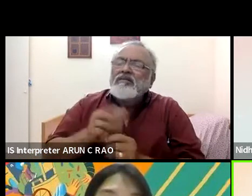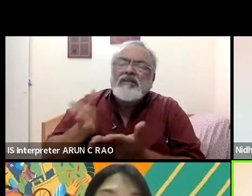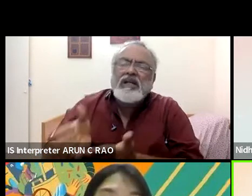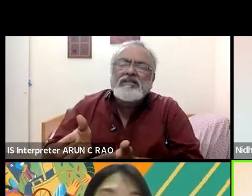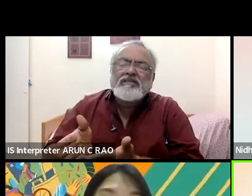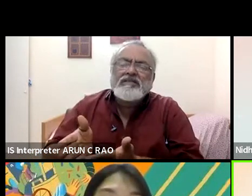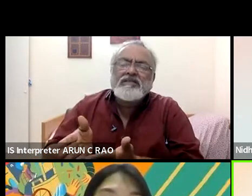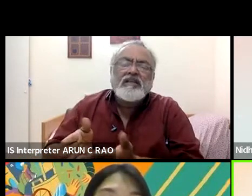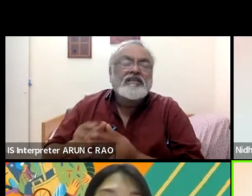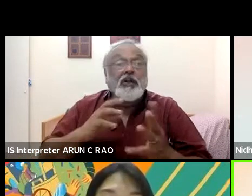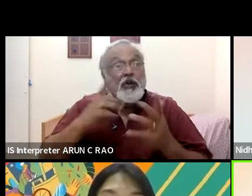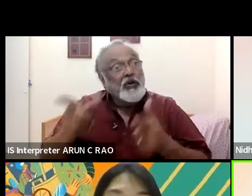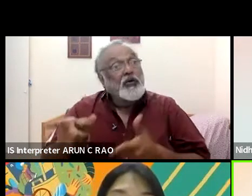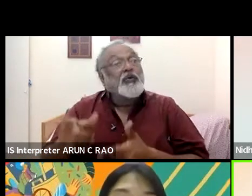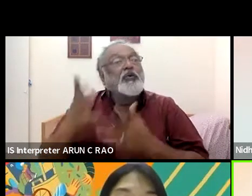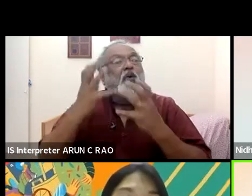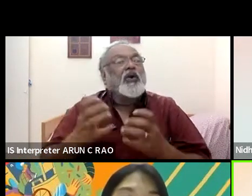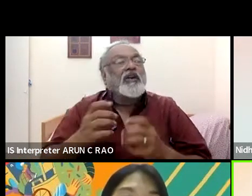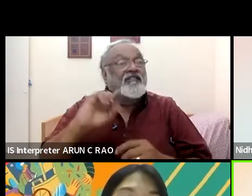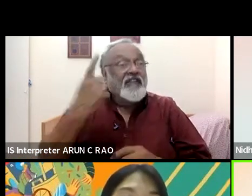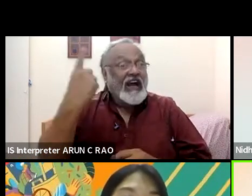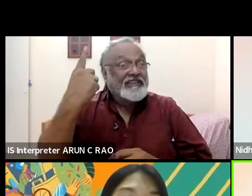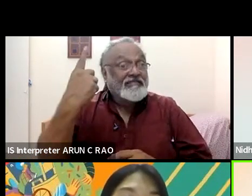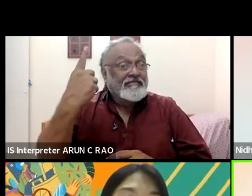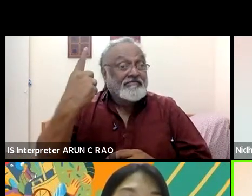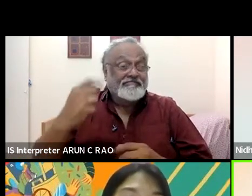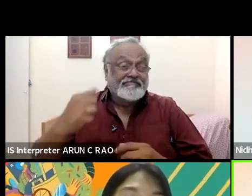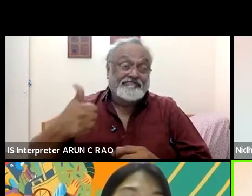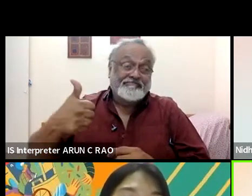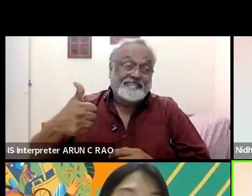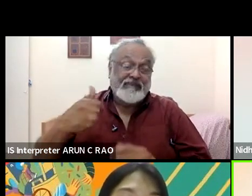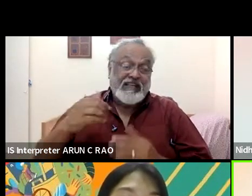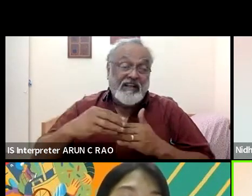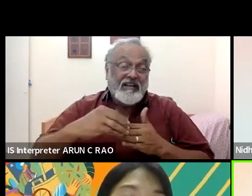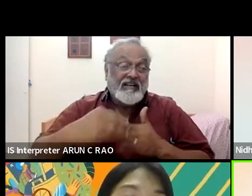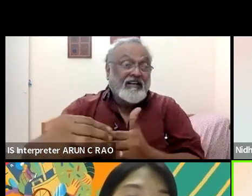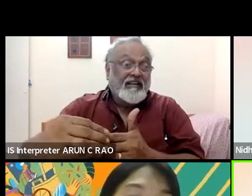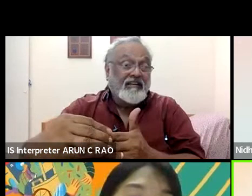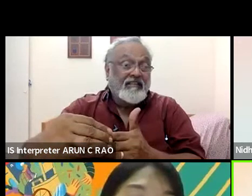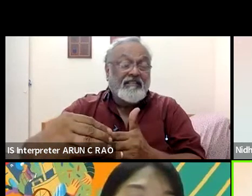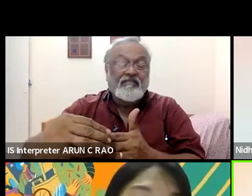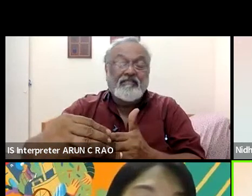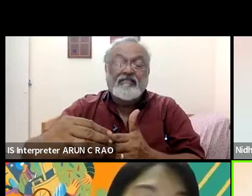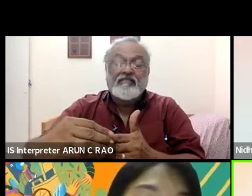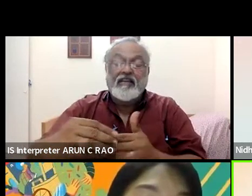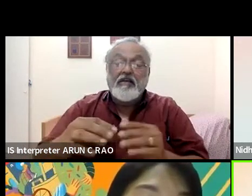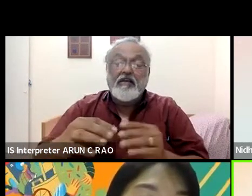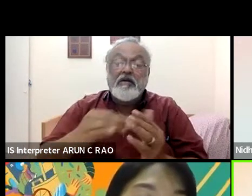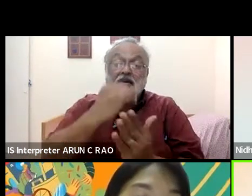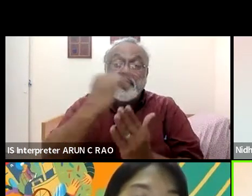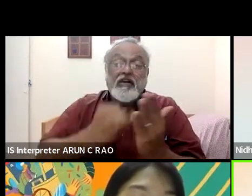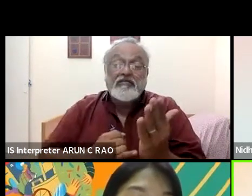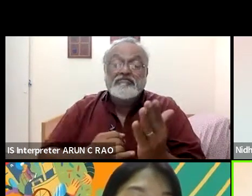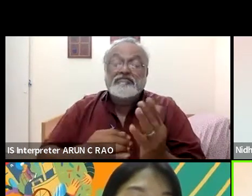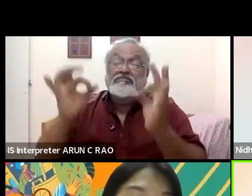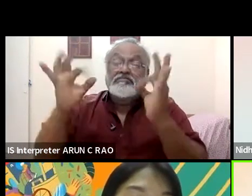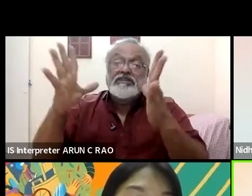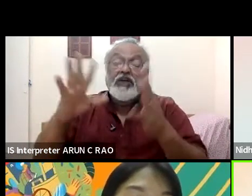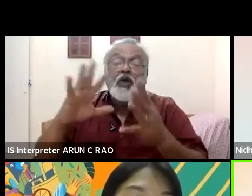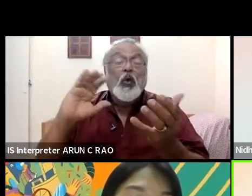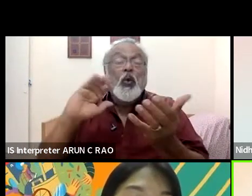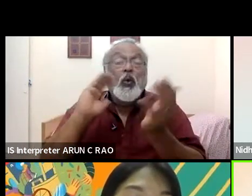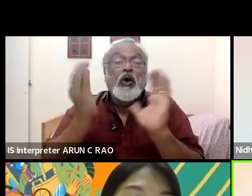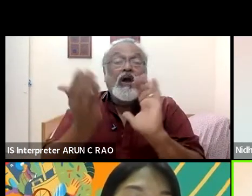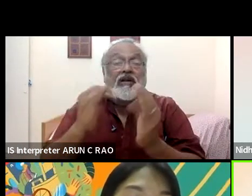be the first. They want to be kind of, pioneering this kind of development. They want to actually, that